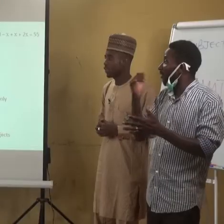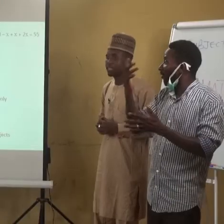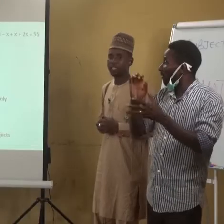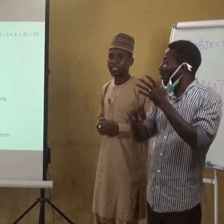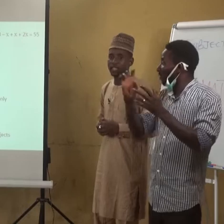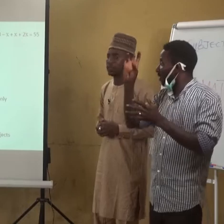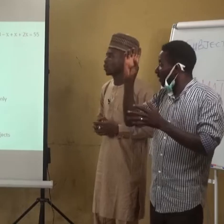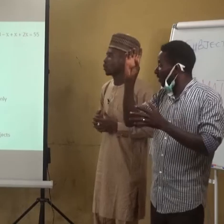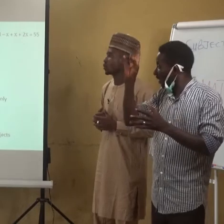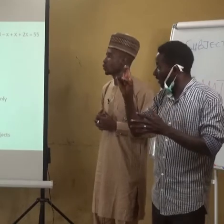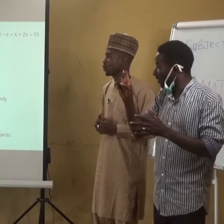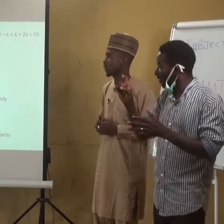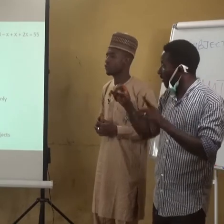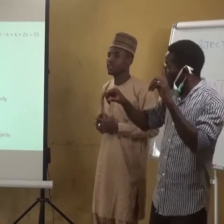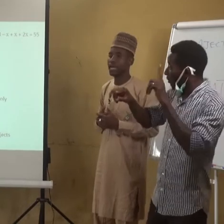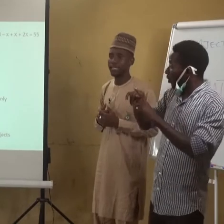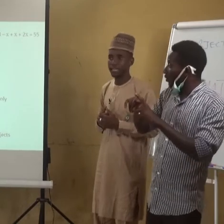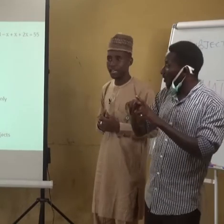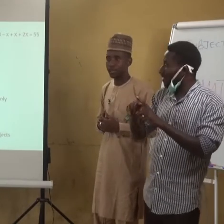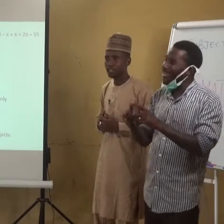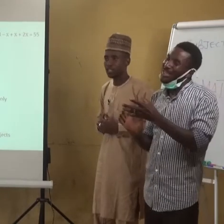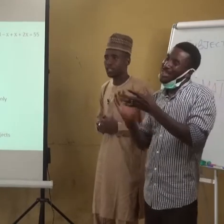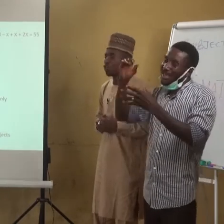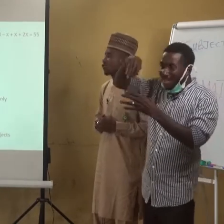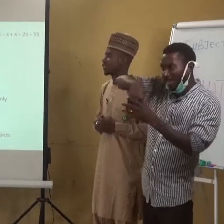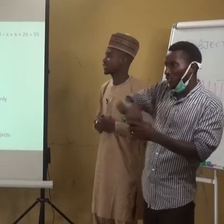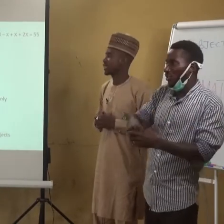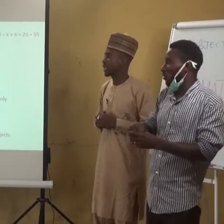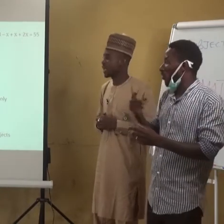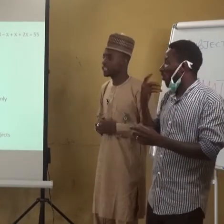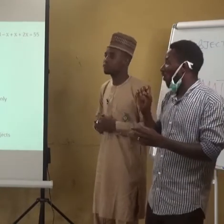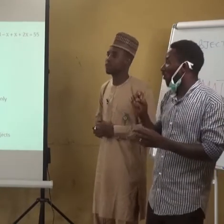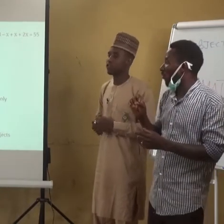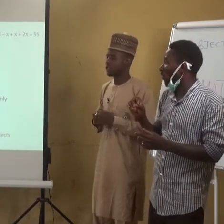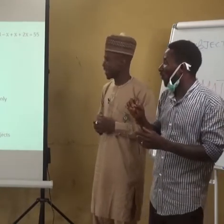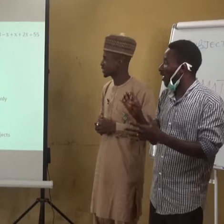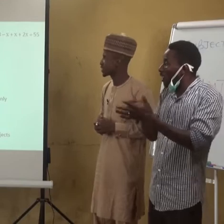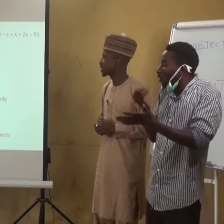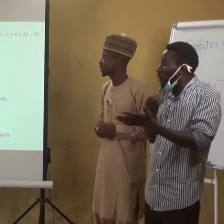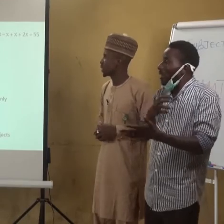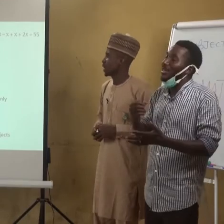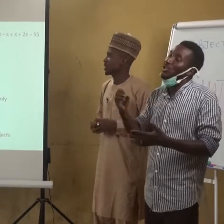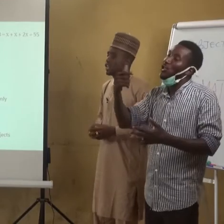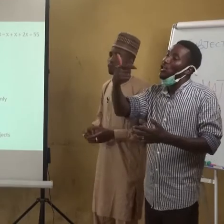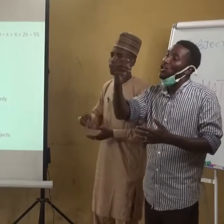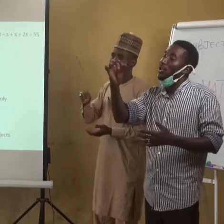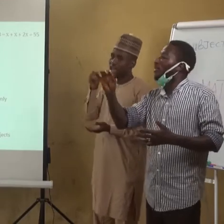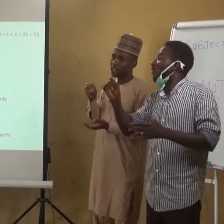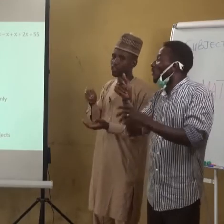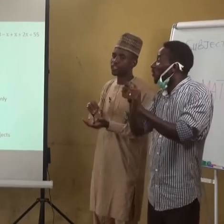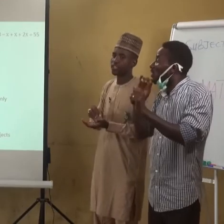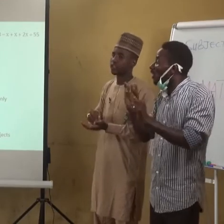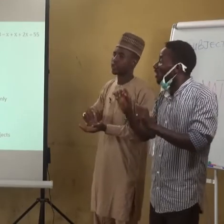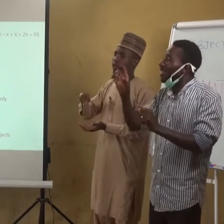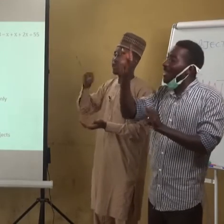plus intersection of geography and economics, which is 8 minus x, then plus